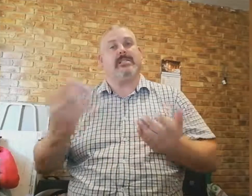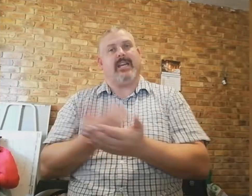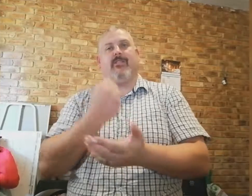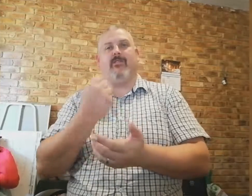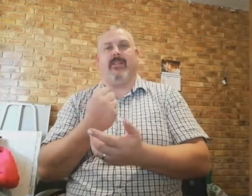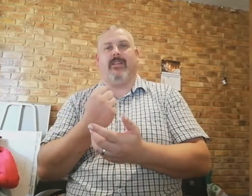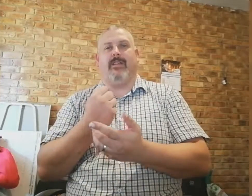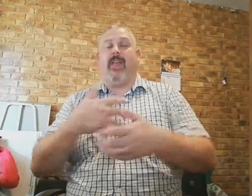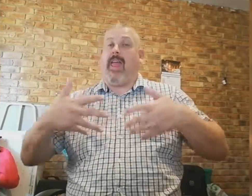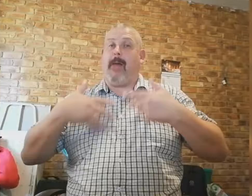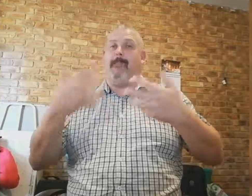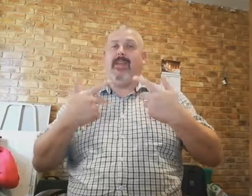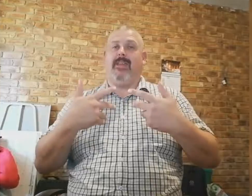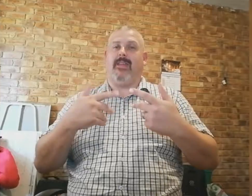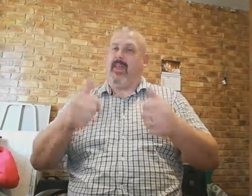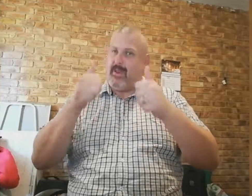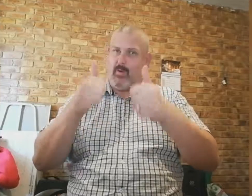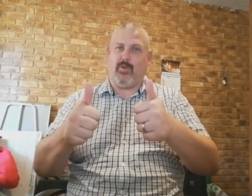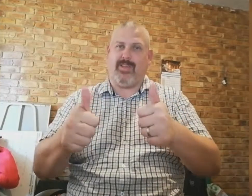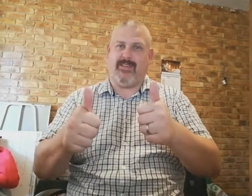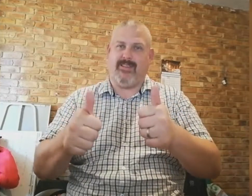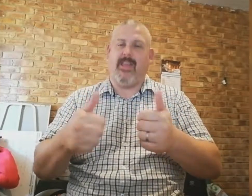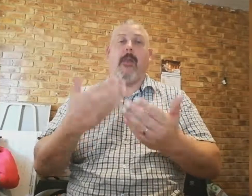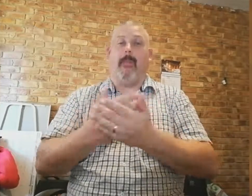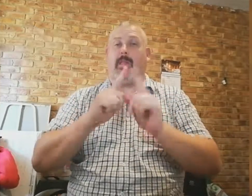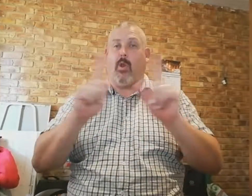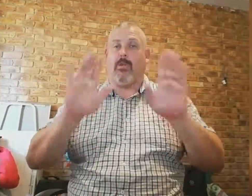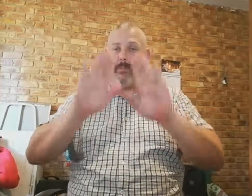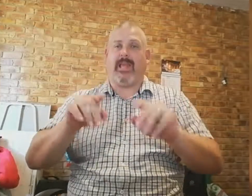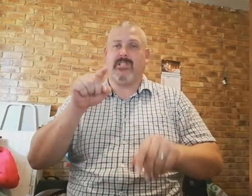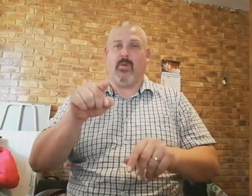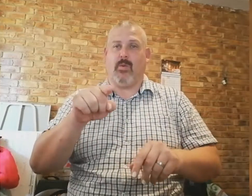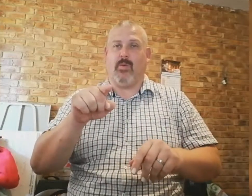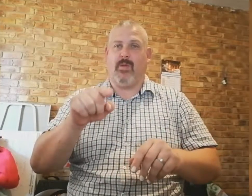safe, happy and good. May the Lord bless you.